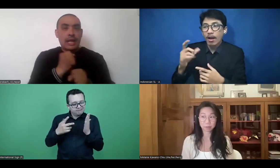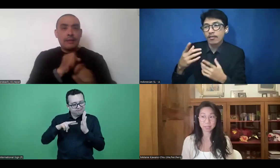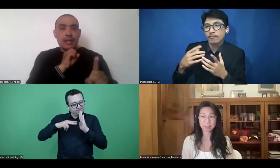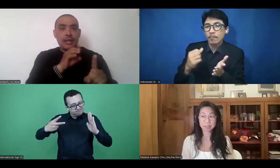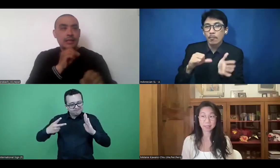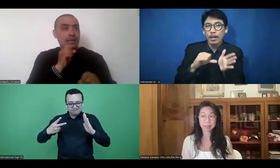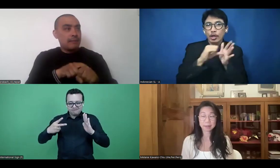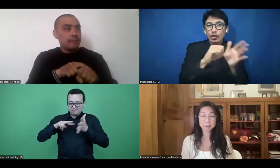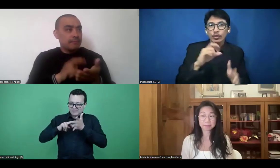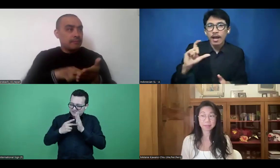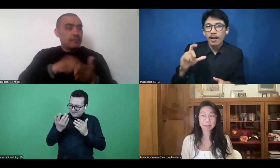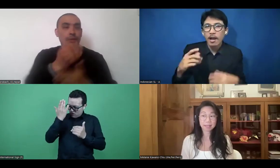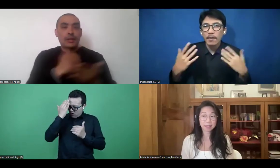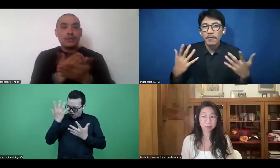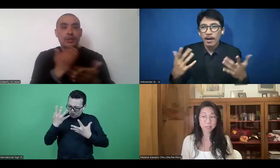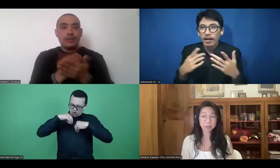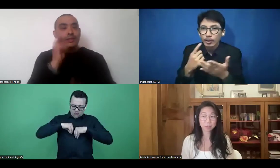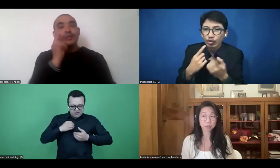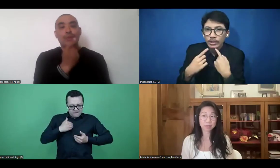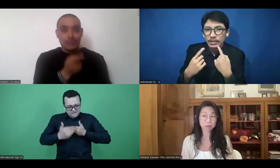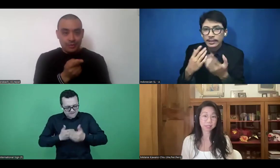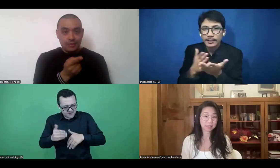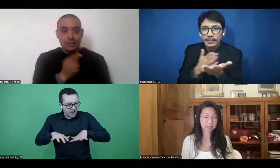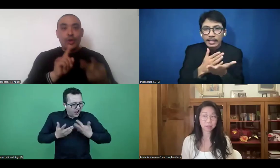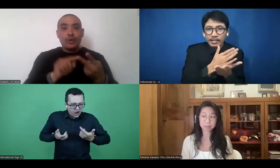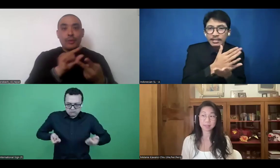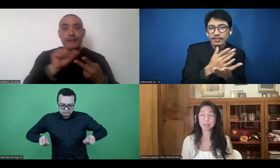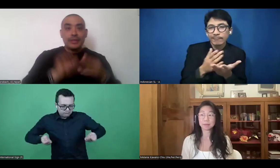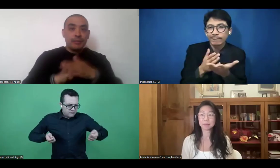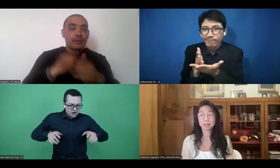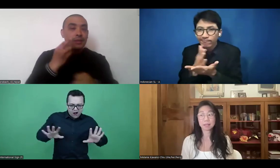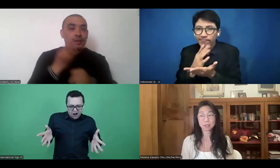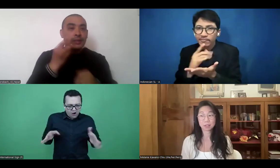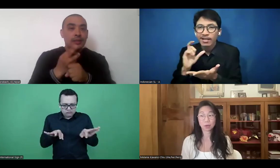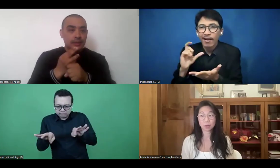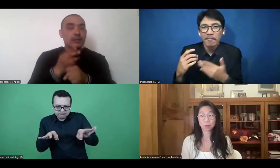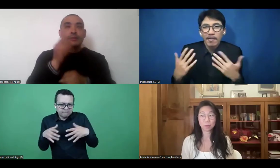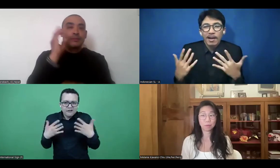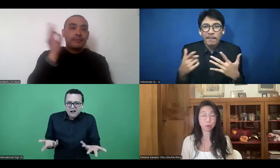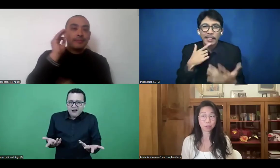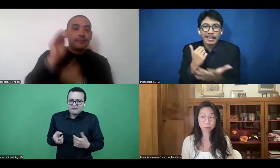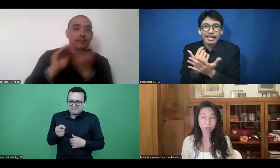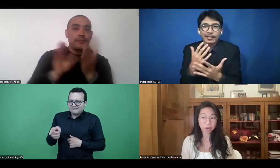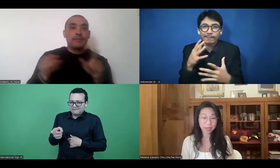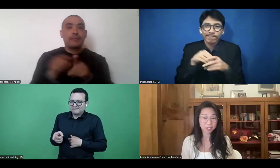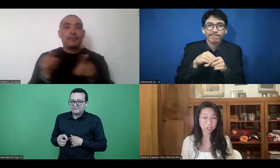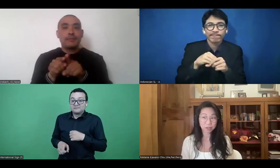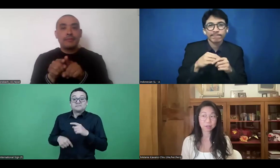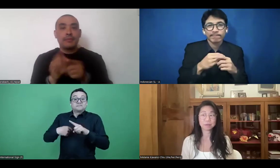the OPDs. Another piece was resourcing the ecosystem. So more and